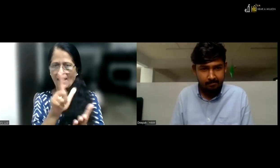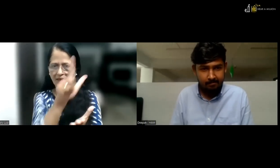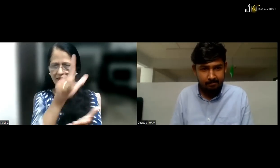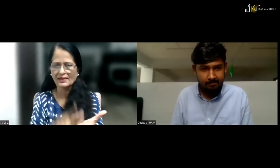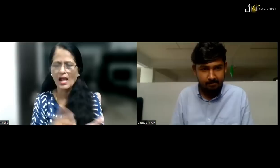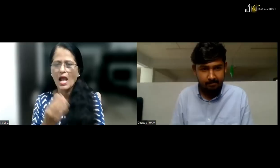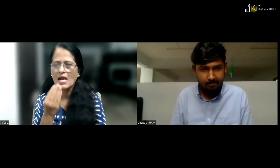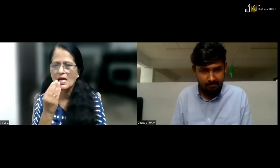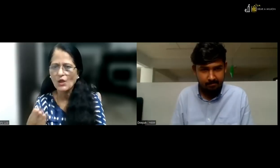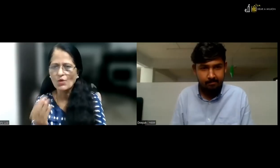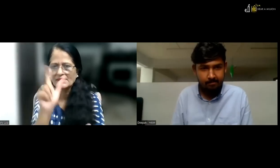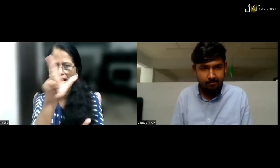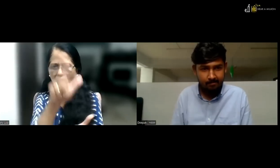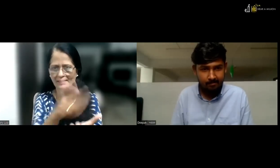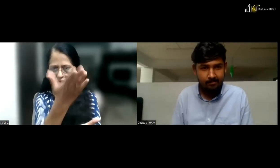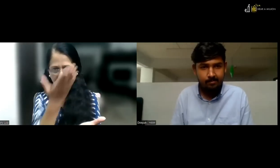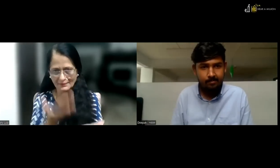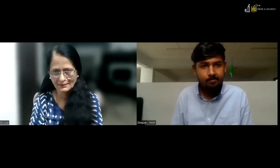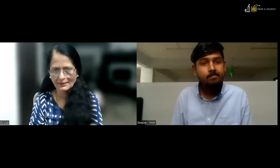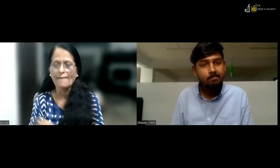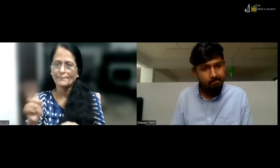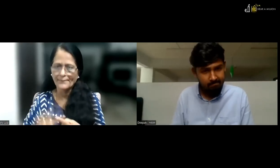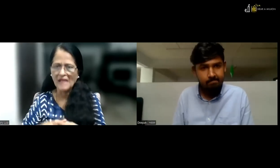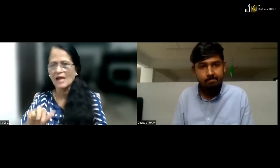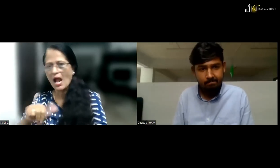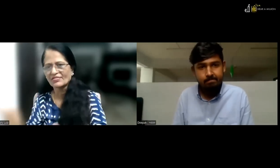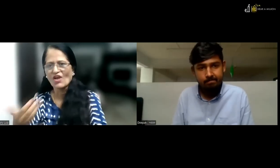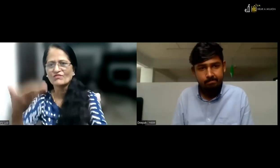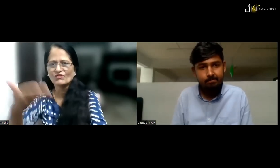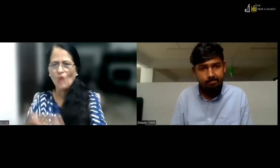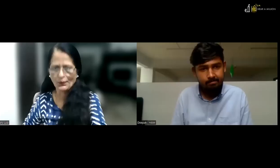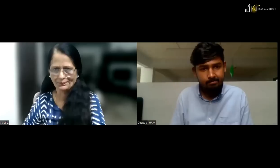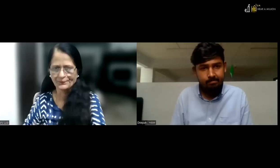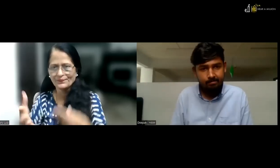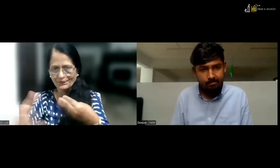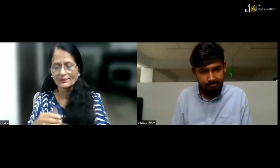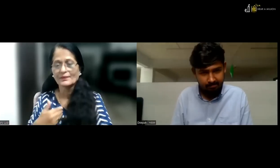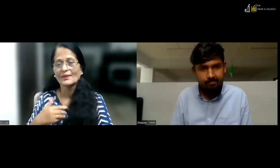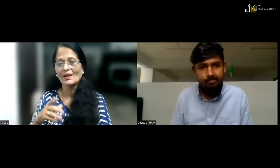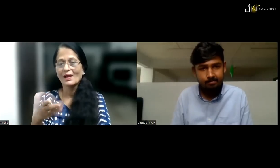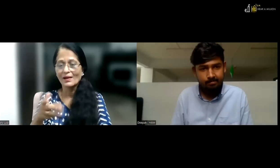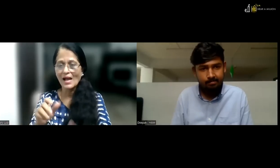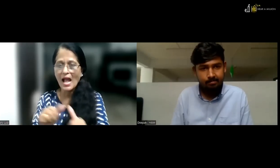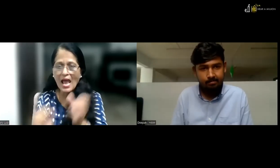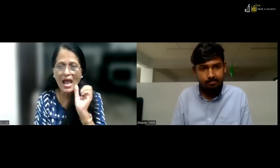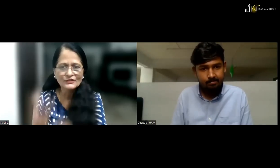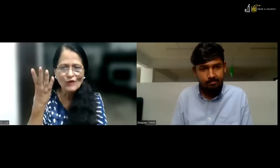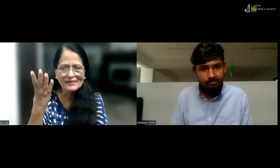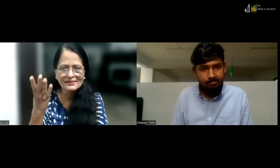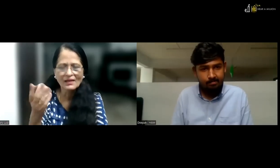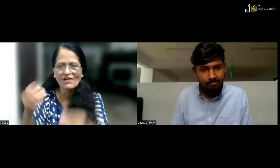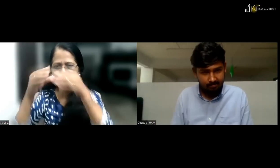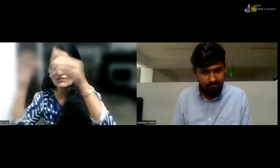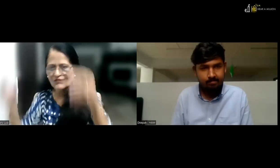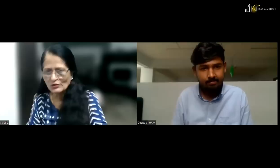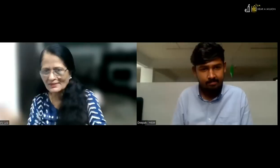So as like NAD is having a letter, request letter, and also other welcoming